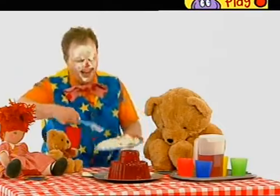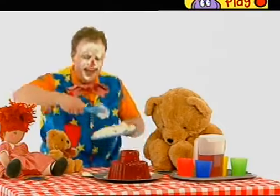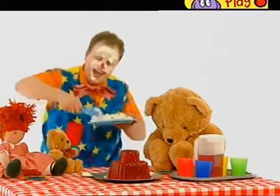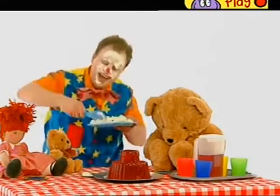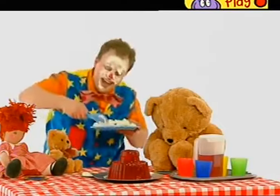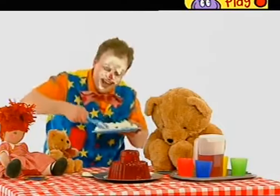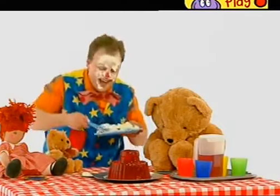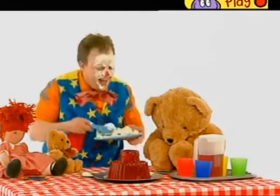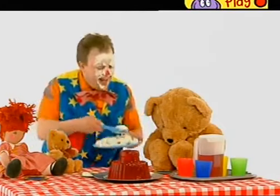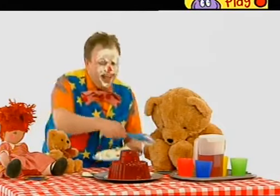Bye-bye, Mr. Tumble.